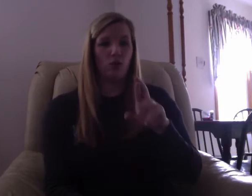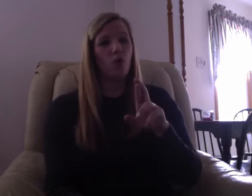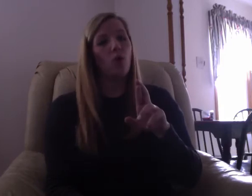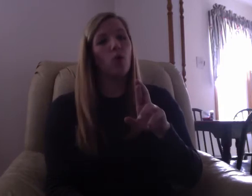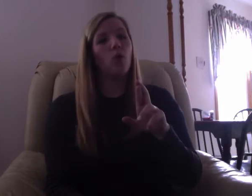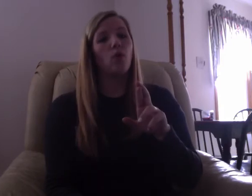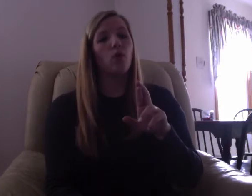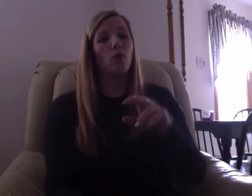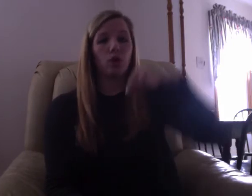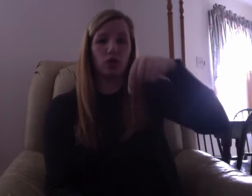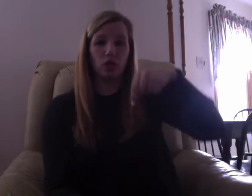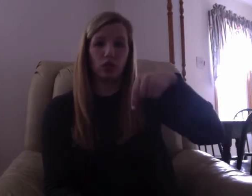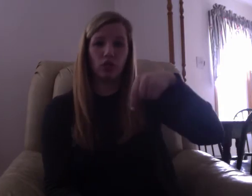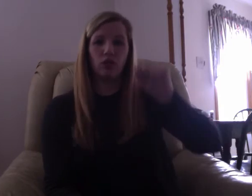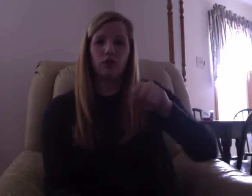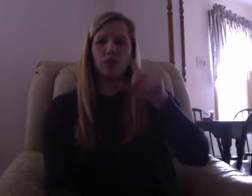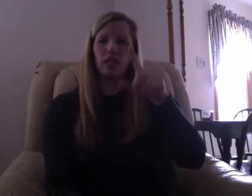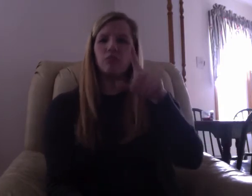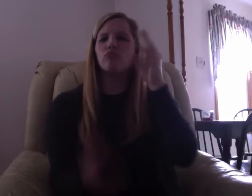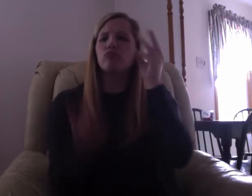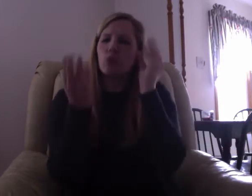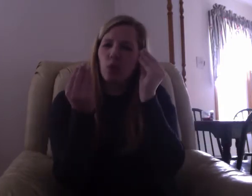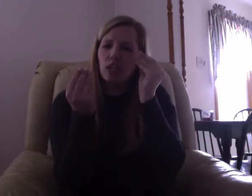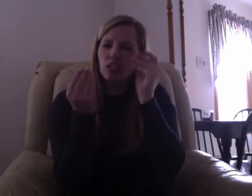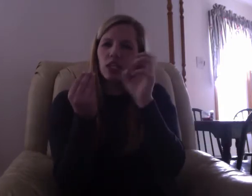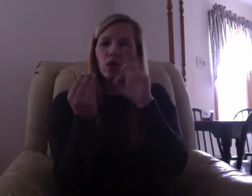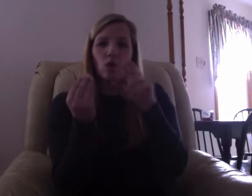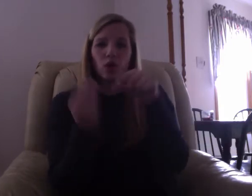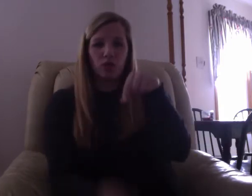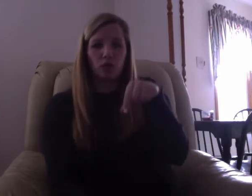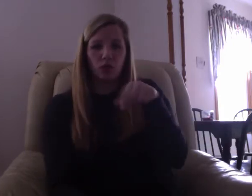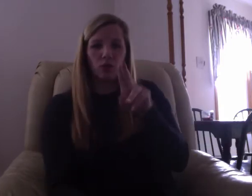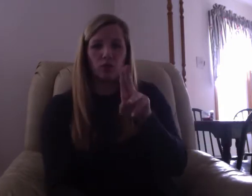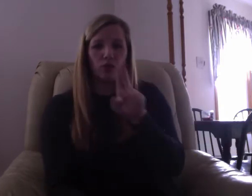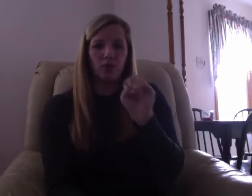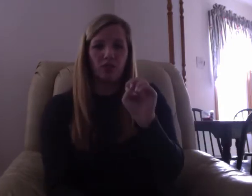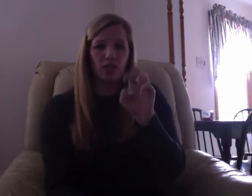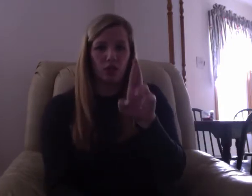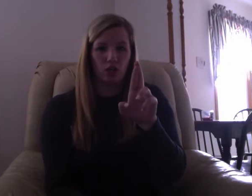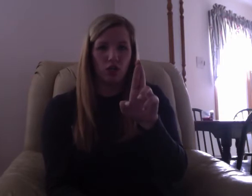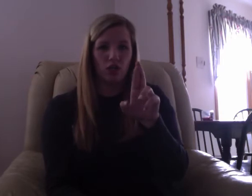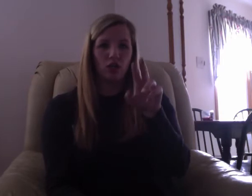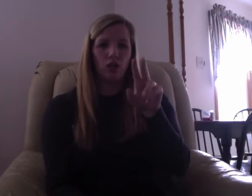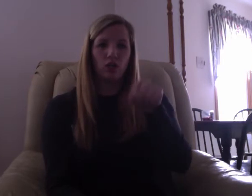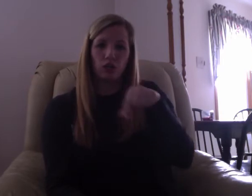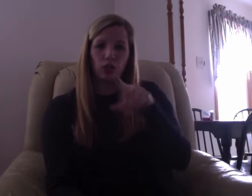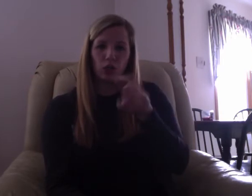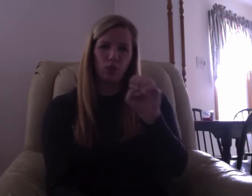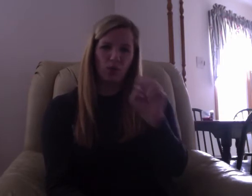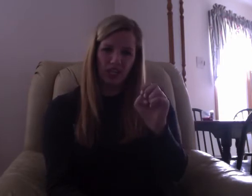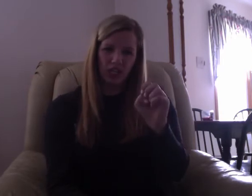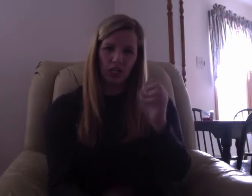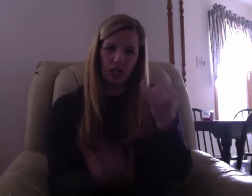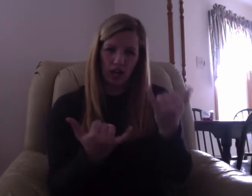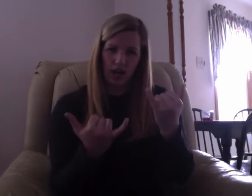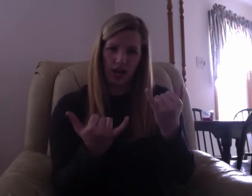questioning. It's important to know that queer is starting to become more of an accepting term. 40 years ago it was not considered